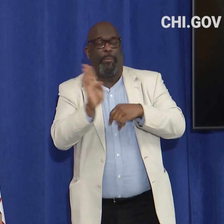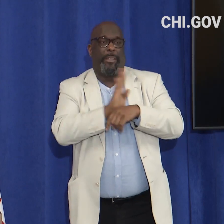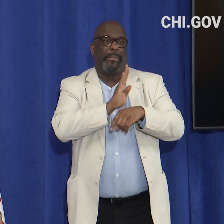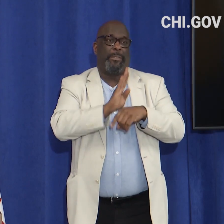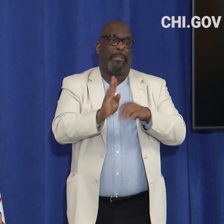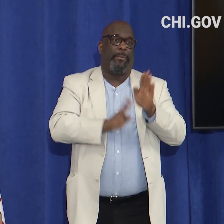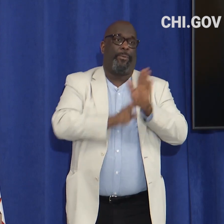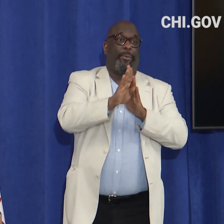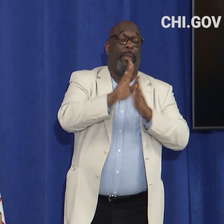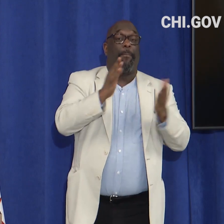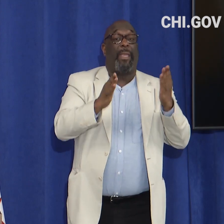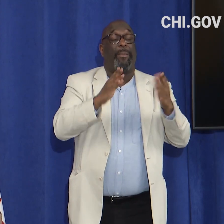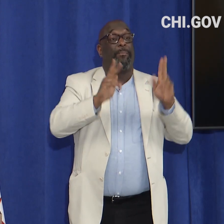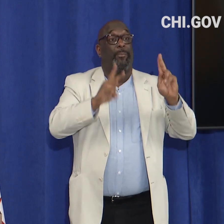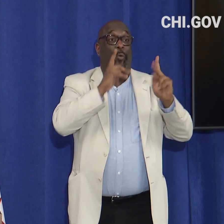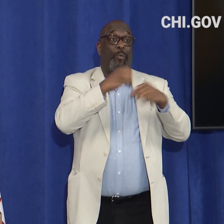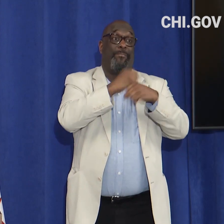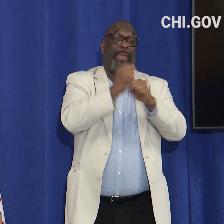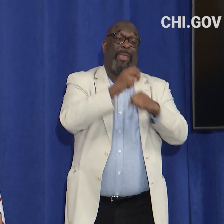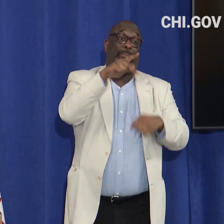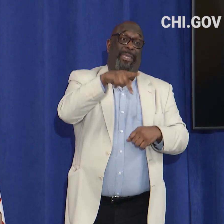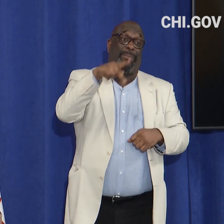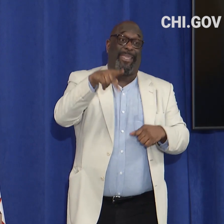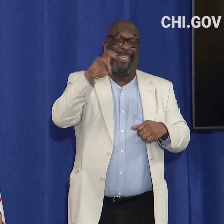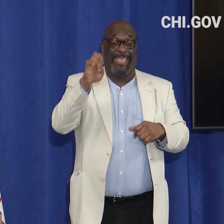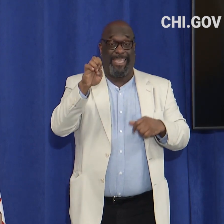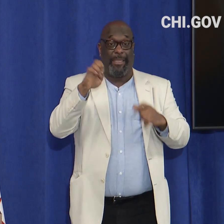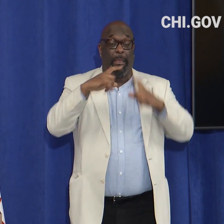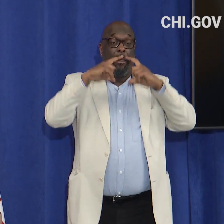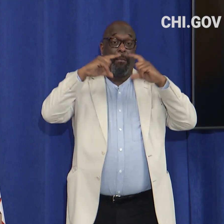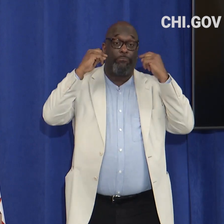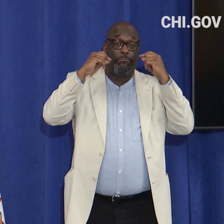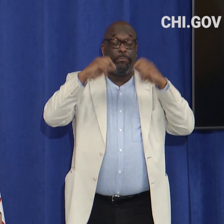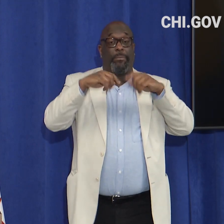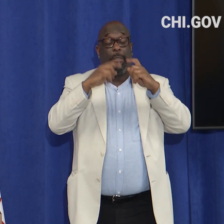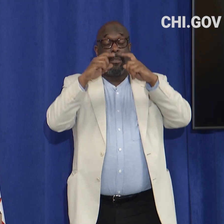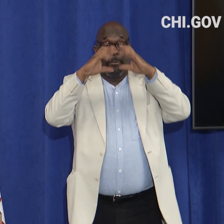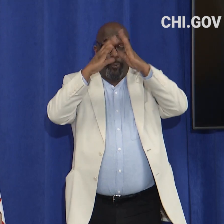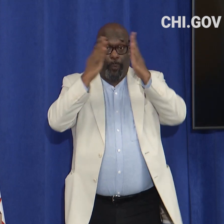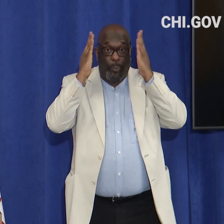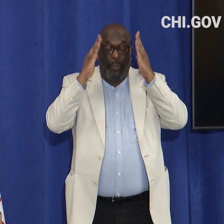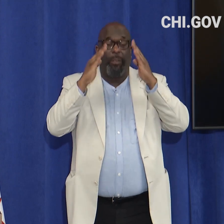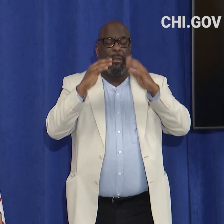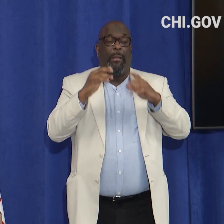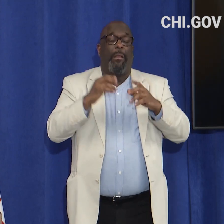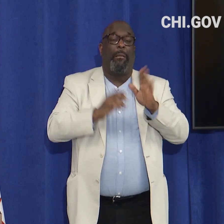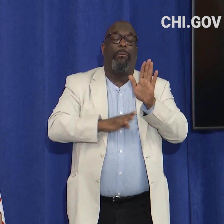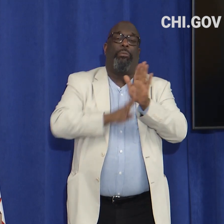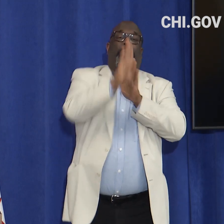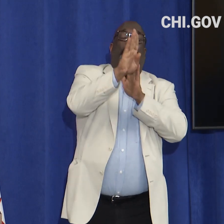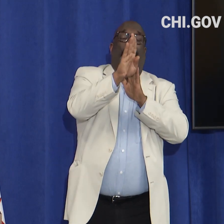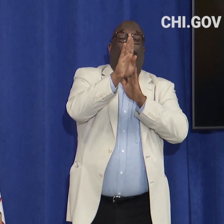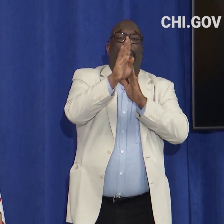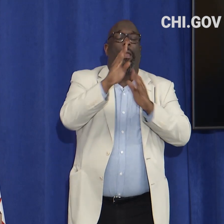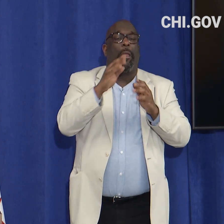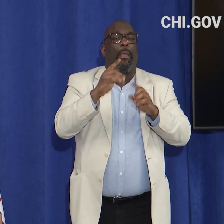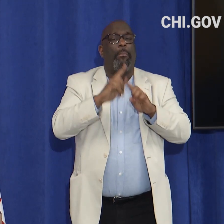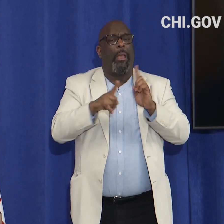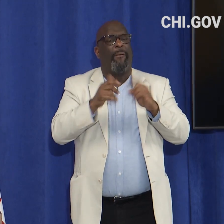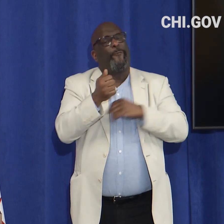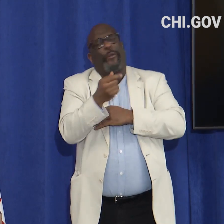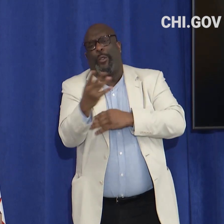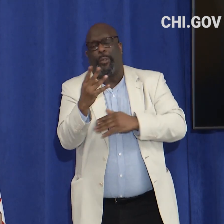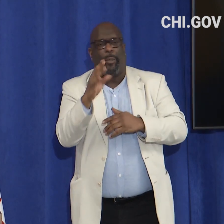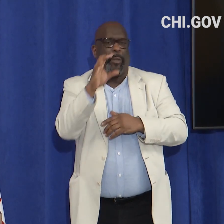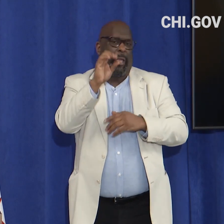maybe PPE providers, but very few that have actually been thriving through this really difficult